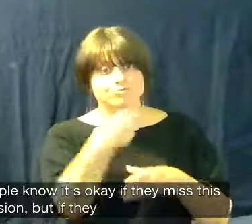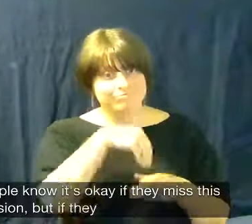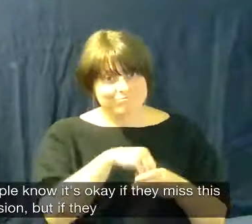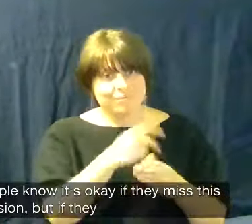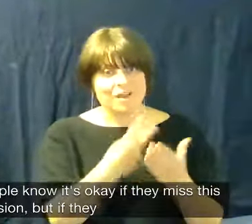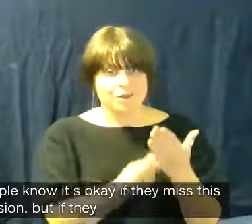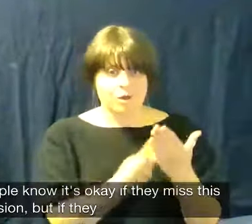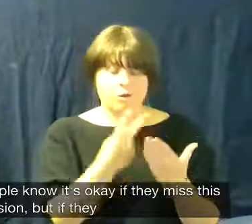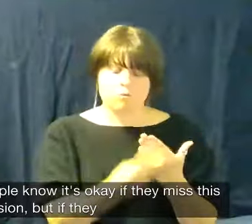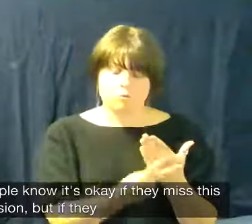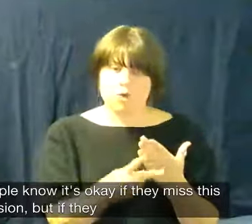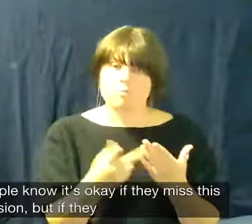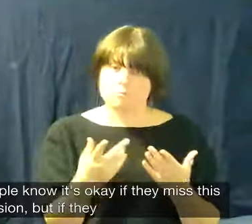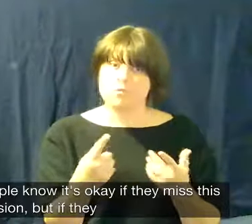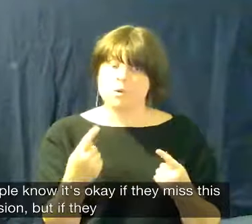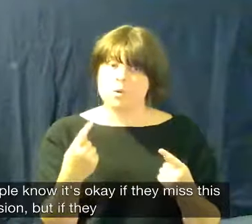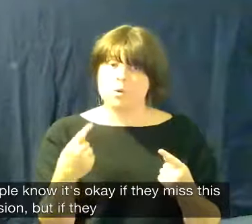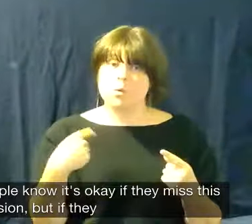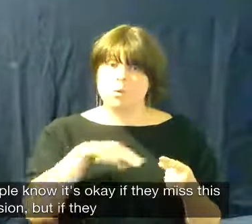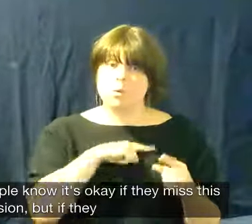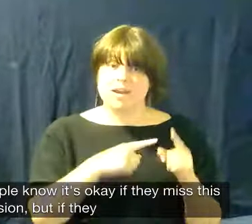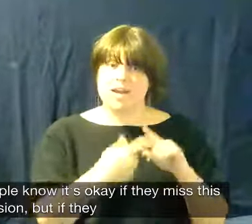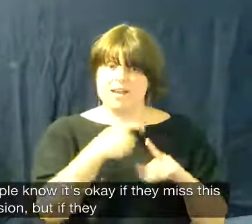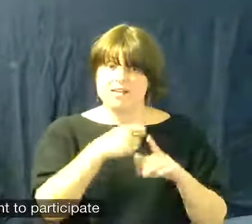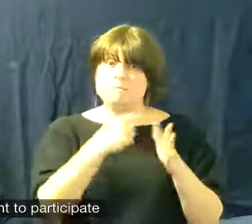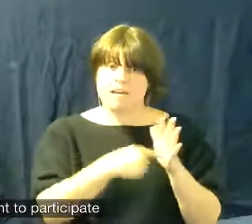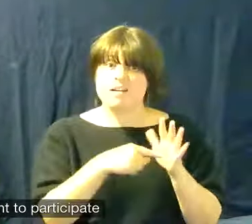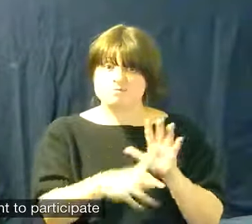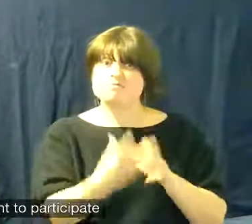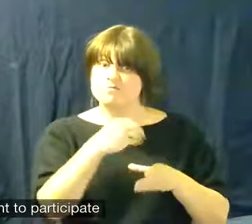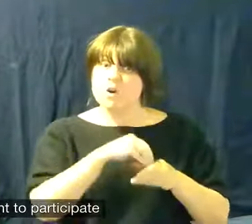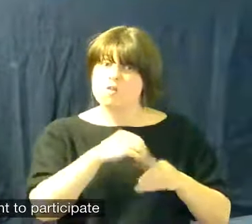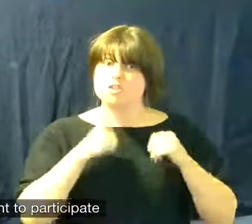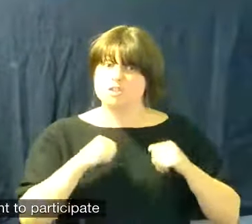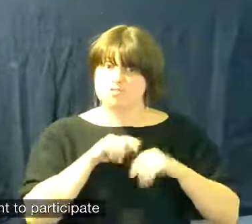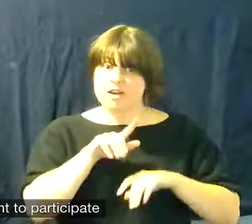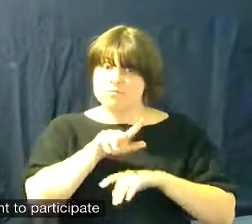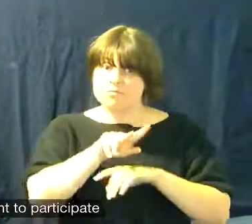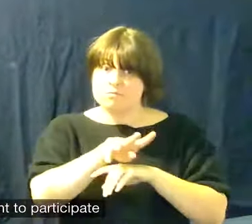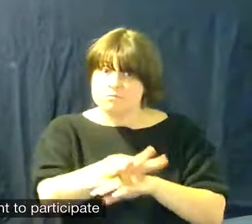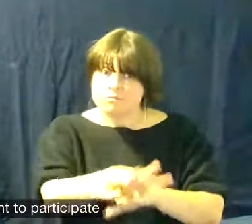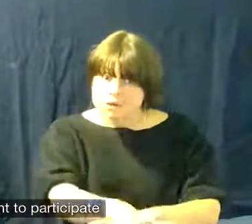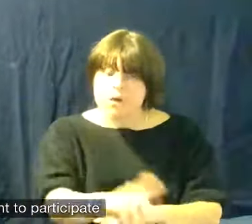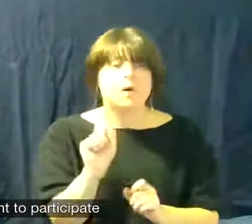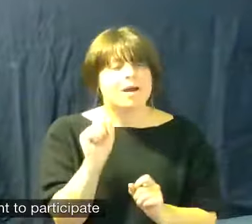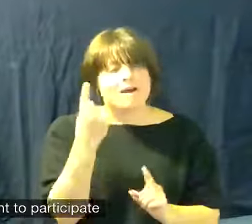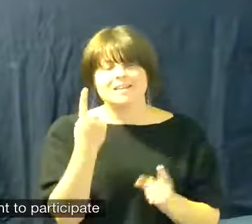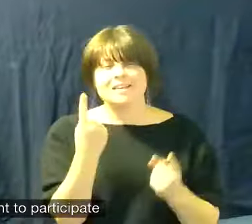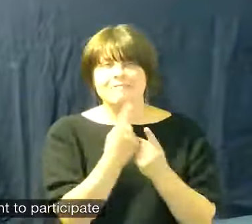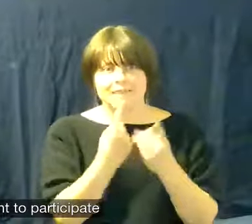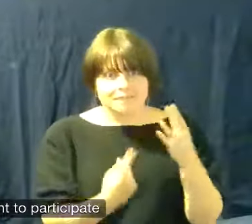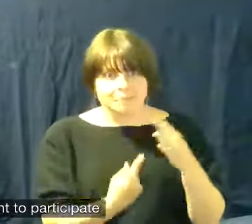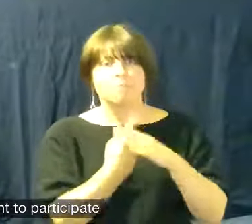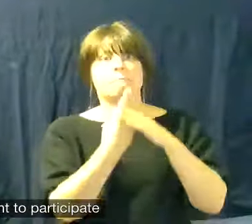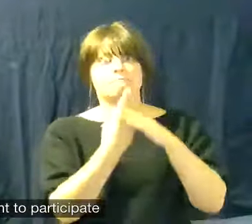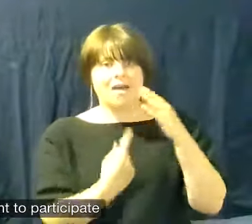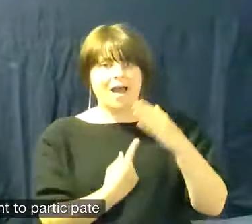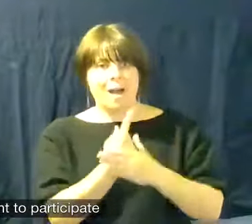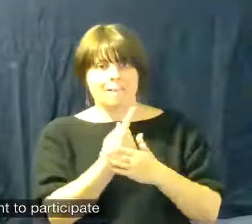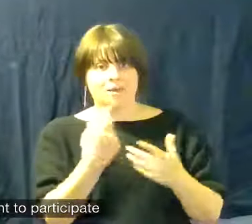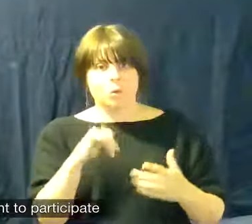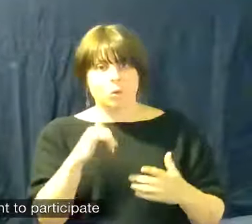expect people to attend the training. We understand some things come up and there can be